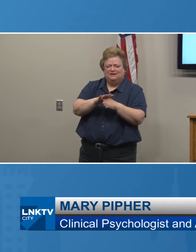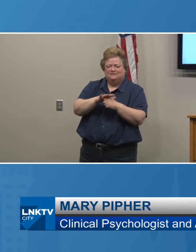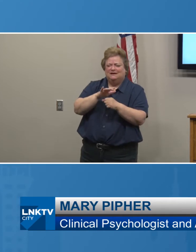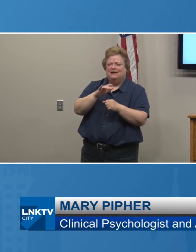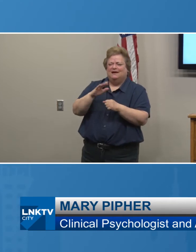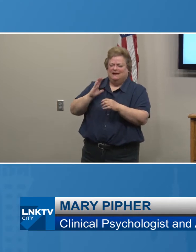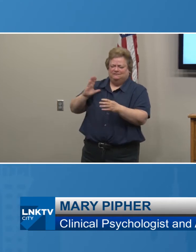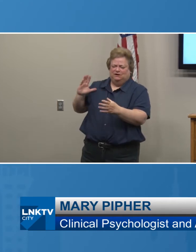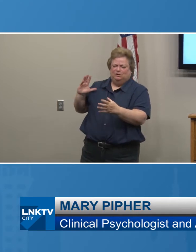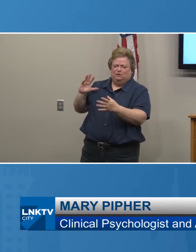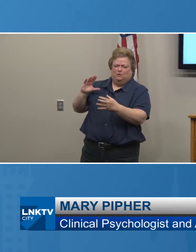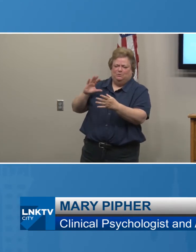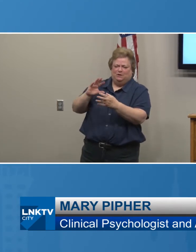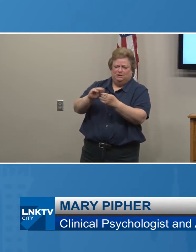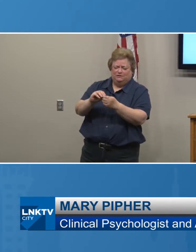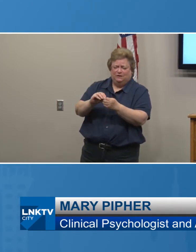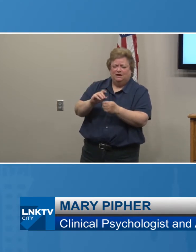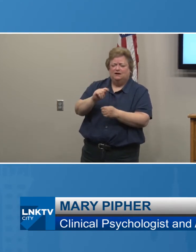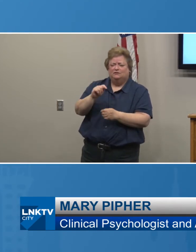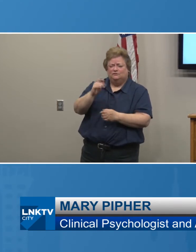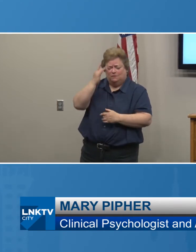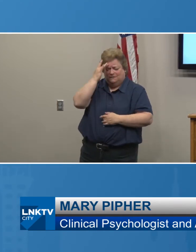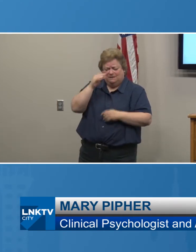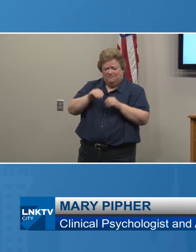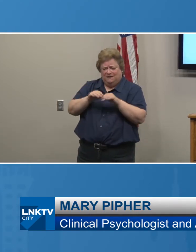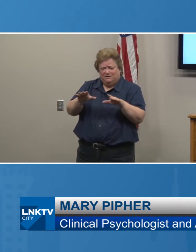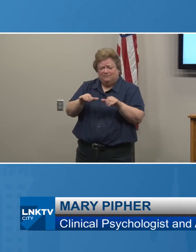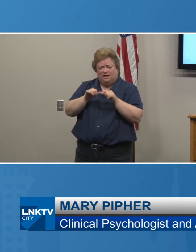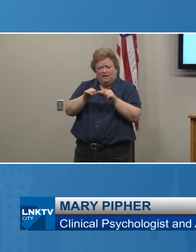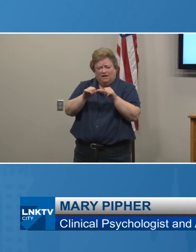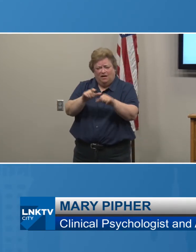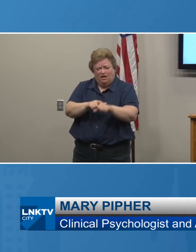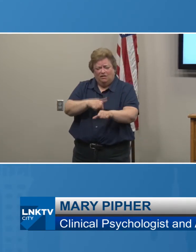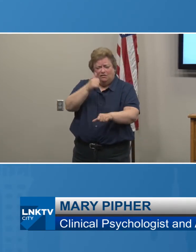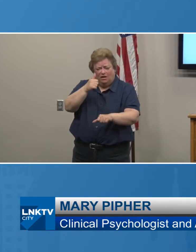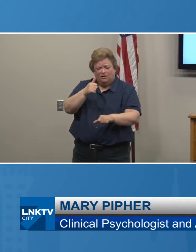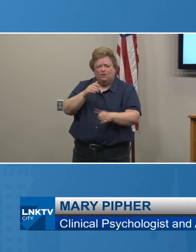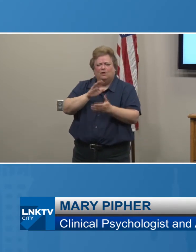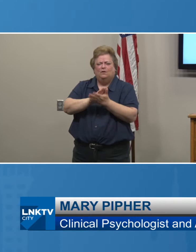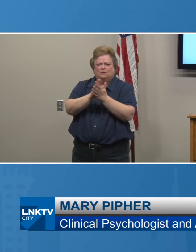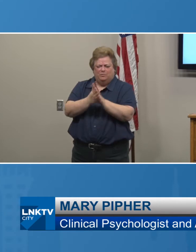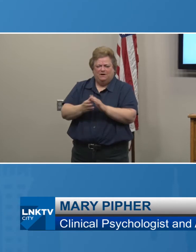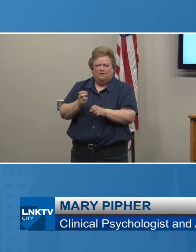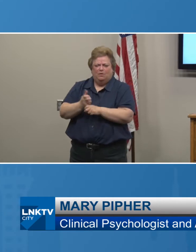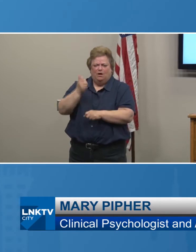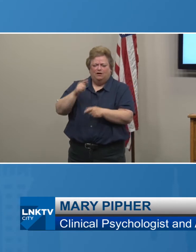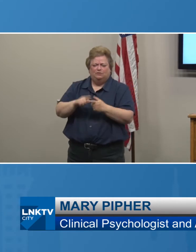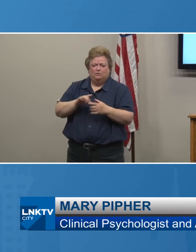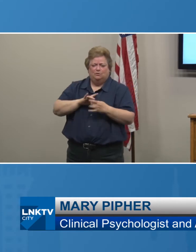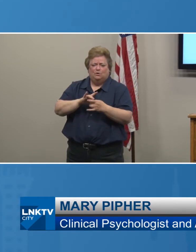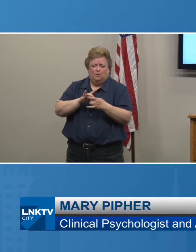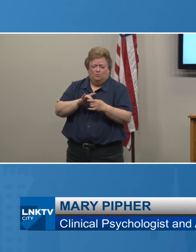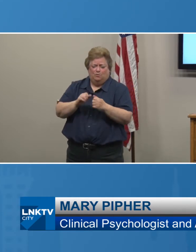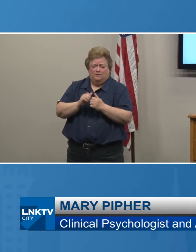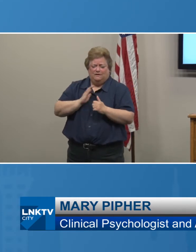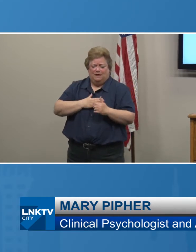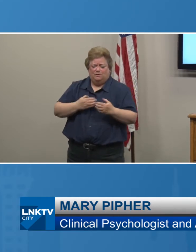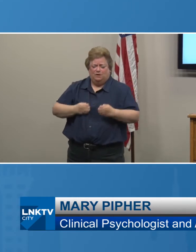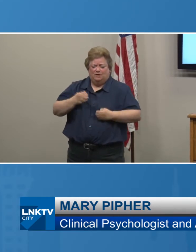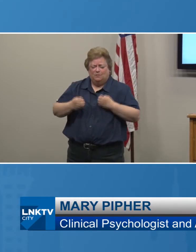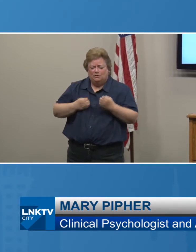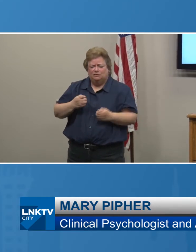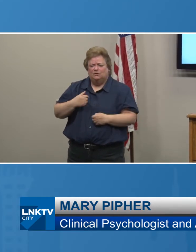cumulative, and the longer the pandemic restrictions go on, the harder it is for us to cope emotionally. We miss